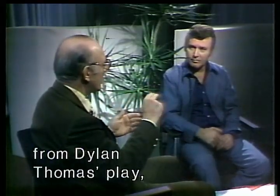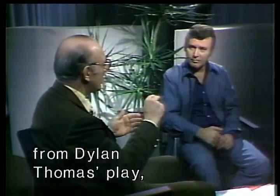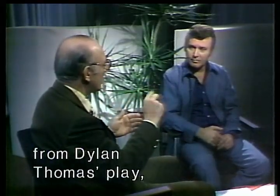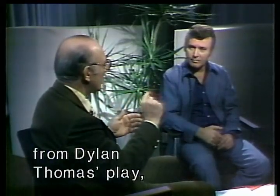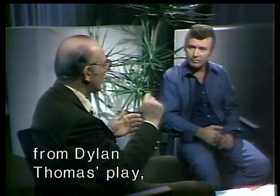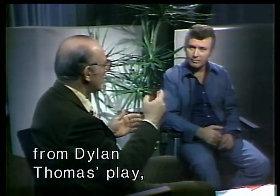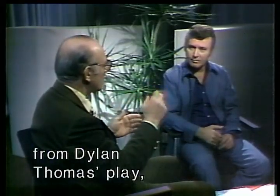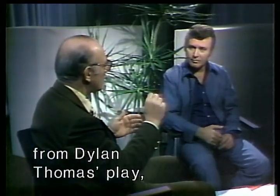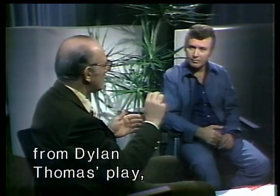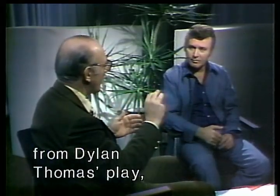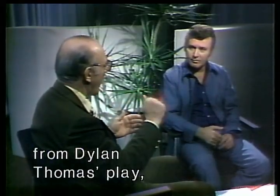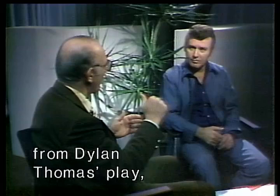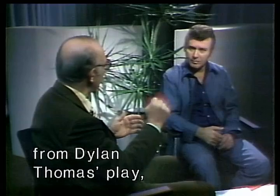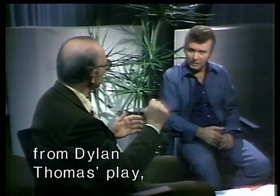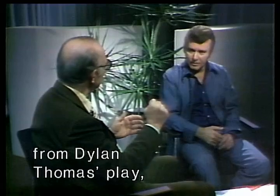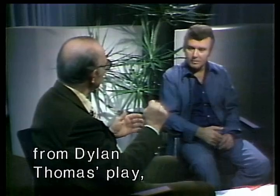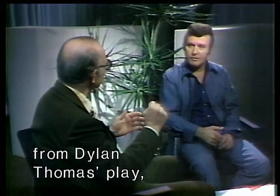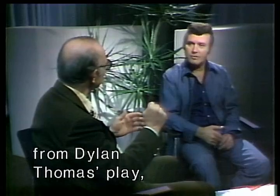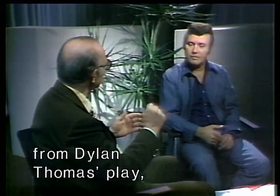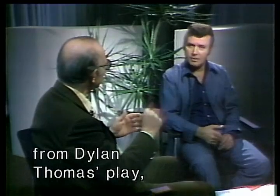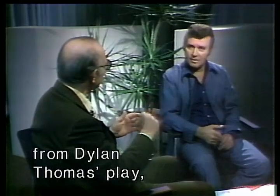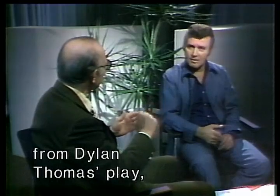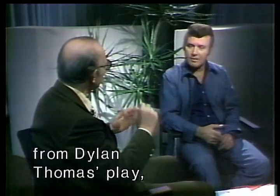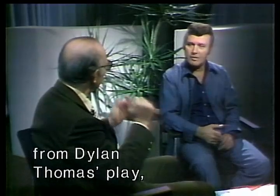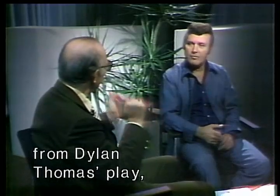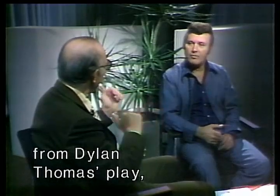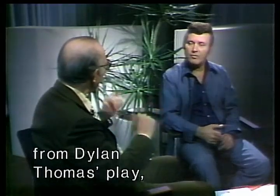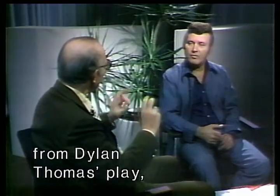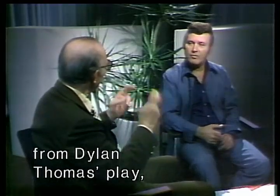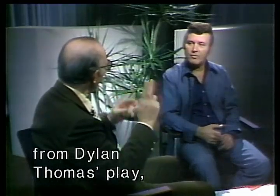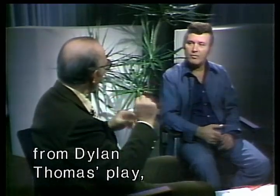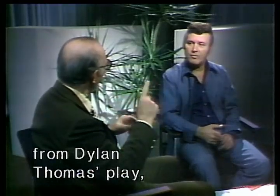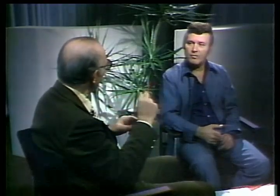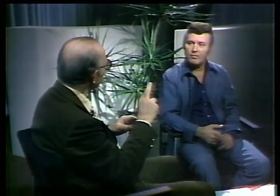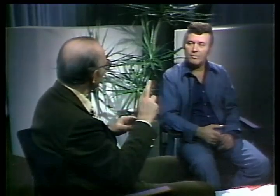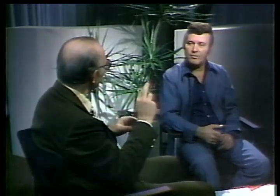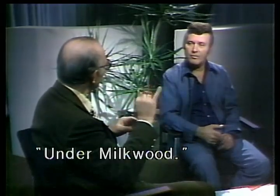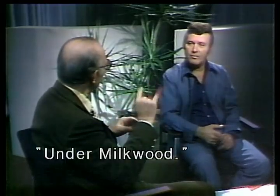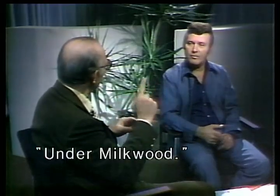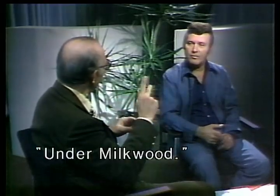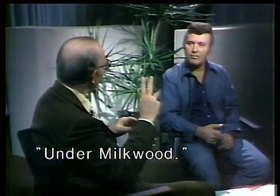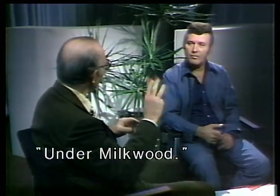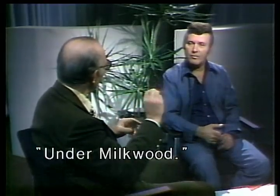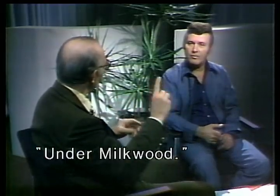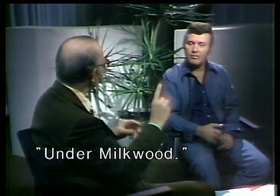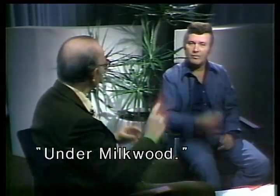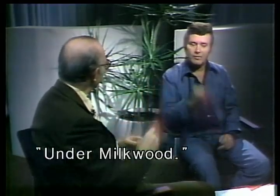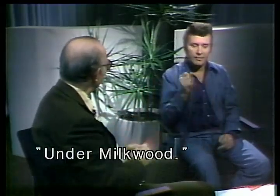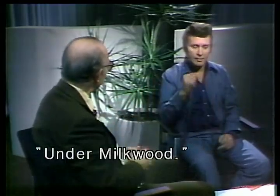Dylan Thomas's play Under Mirkwood.